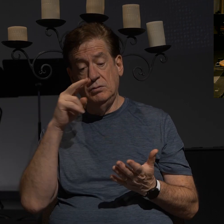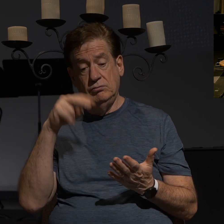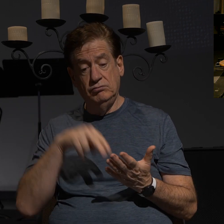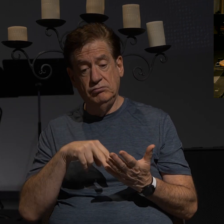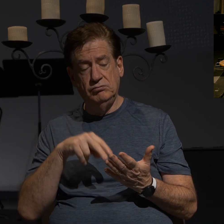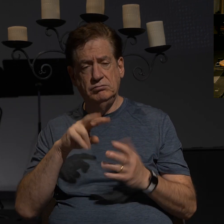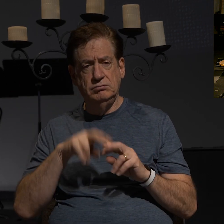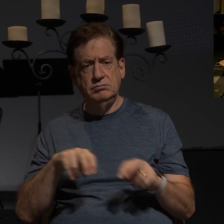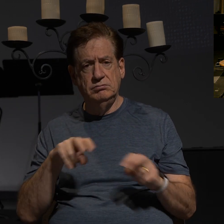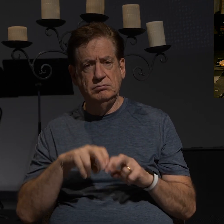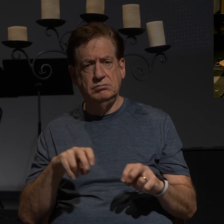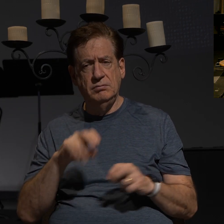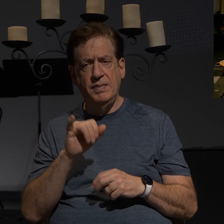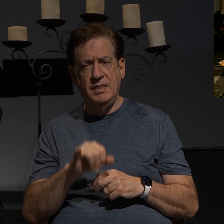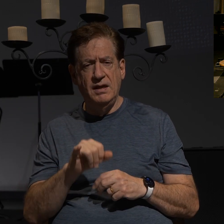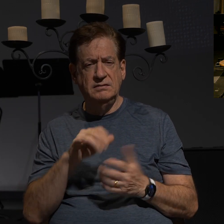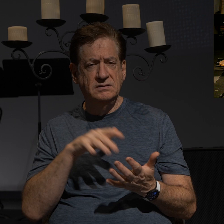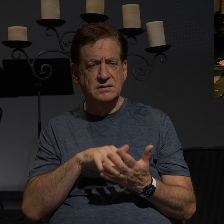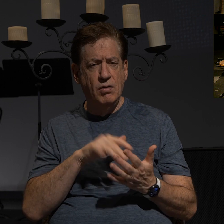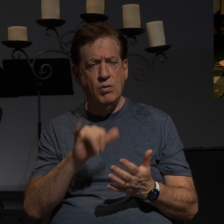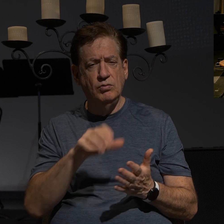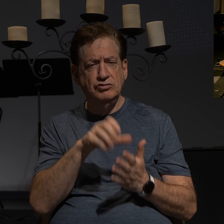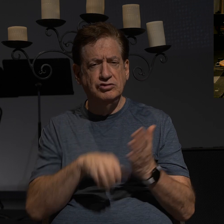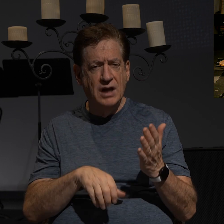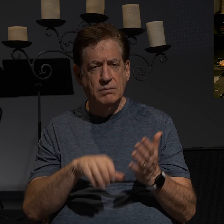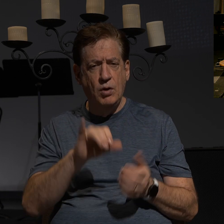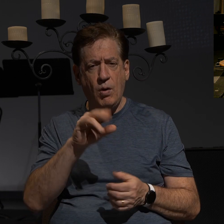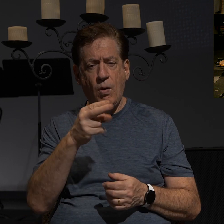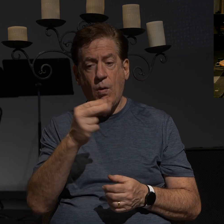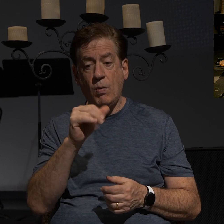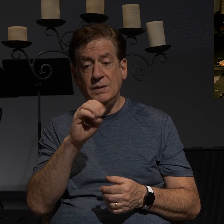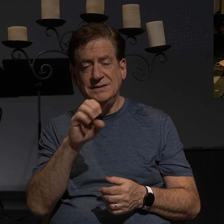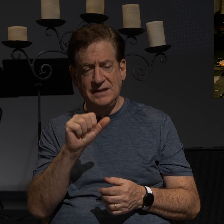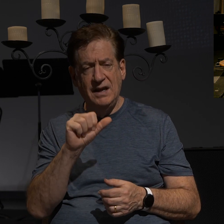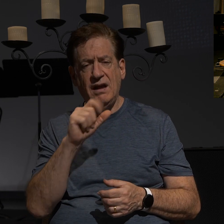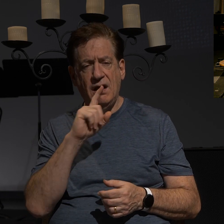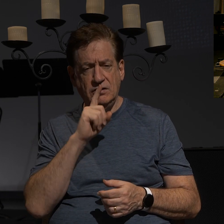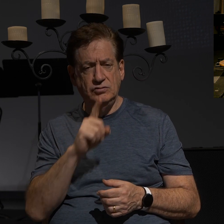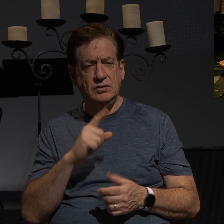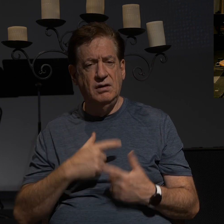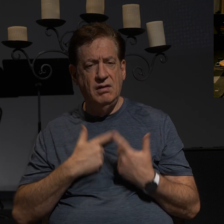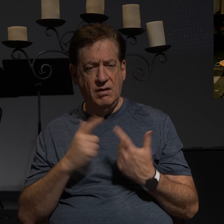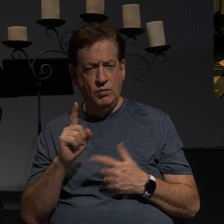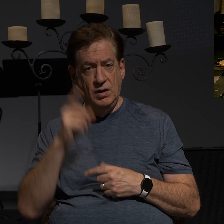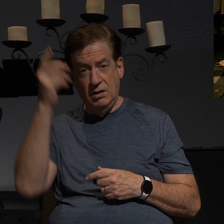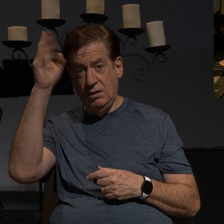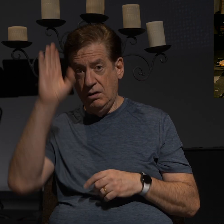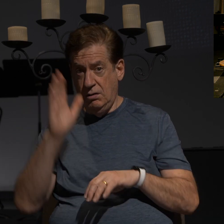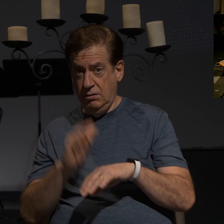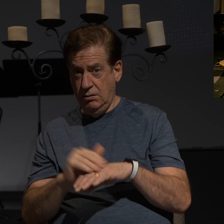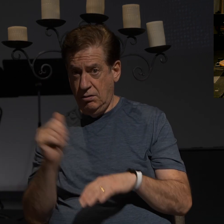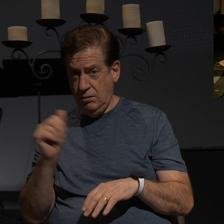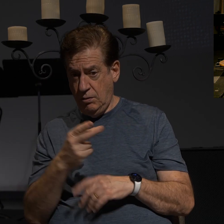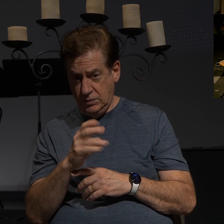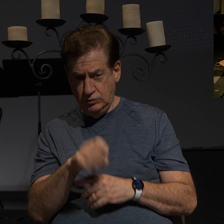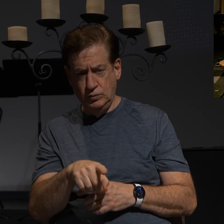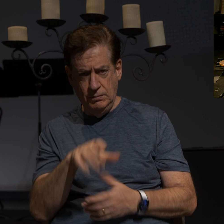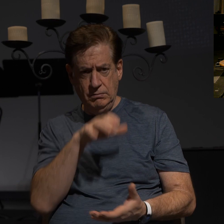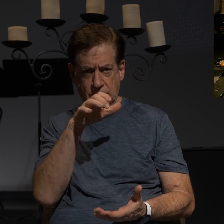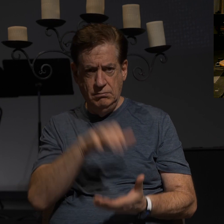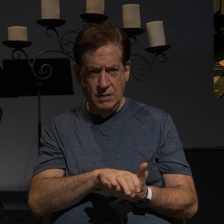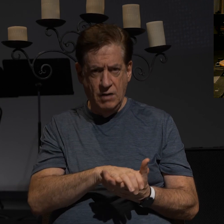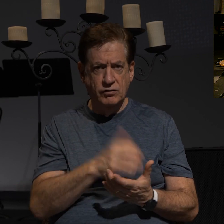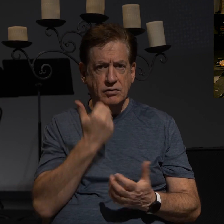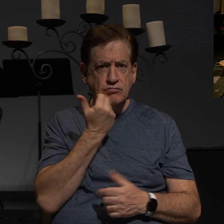study, those chapters are dedicated to Hosea's actual life, in which God calls him to marry